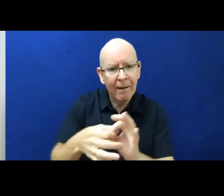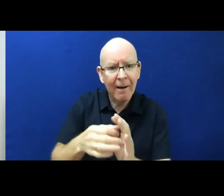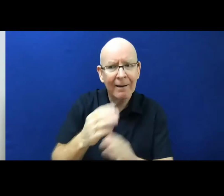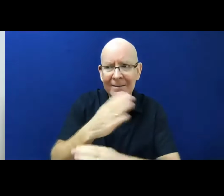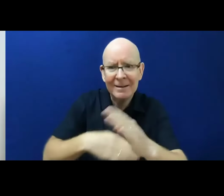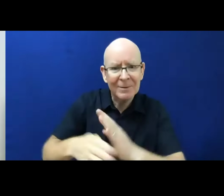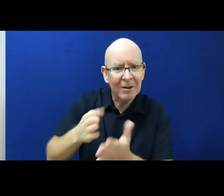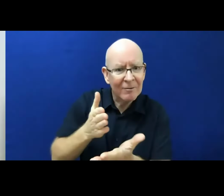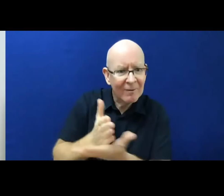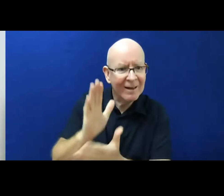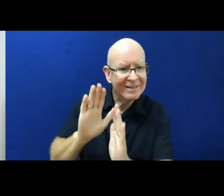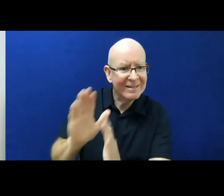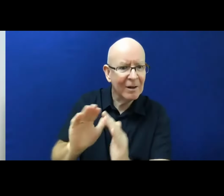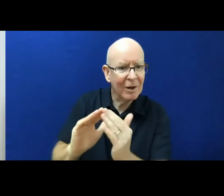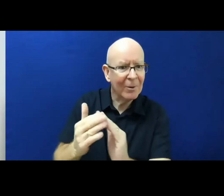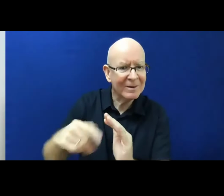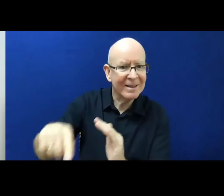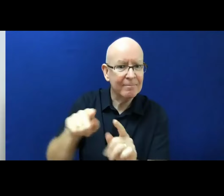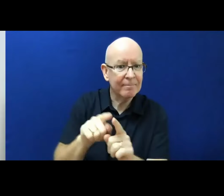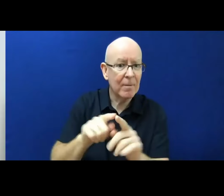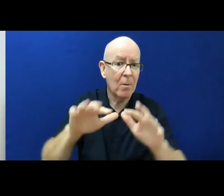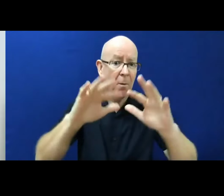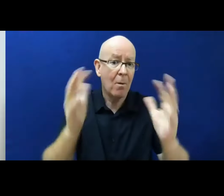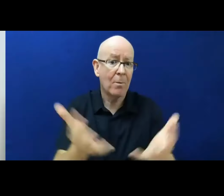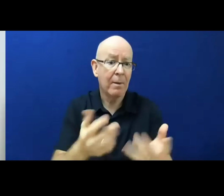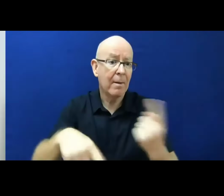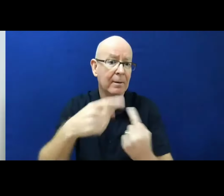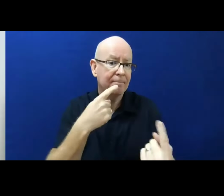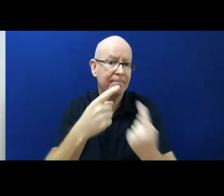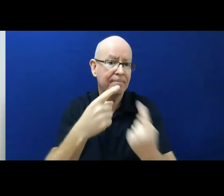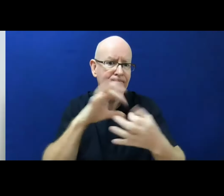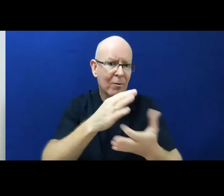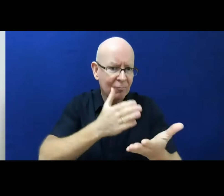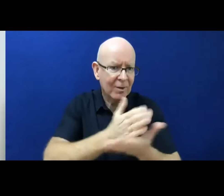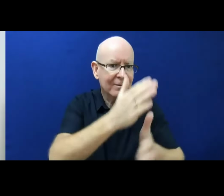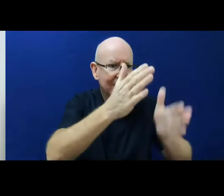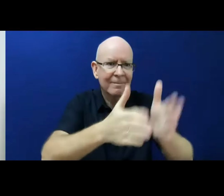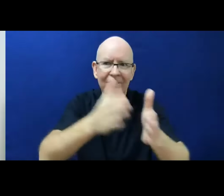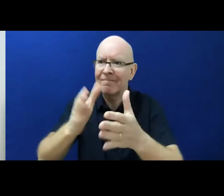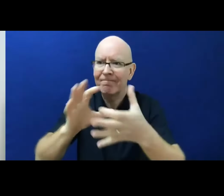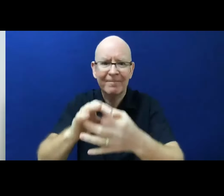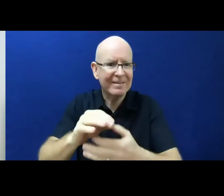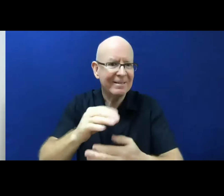of, there is a need for research, and there is a need for more evidence and for more policy